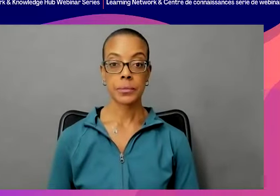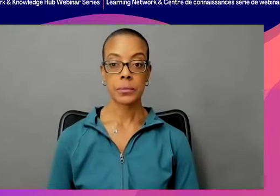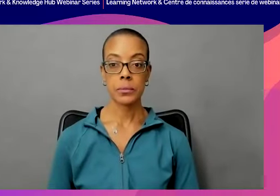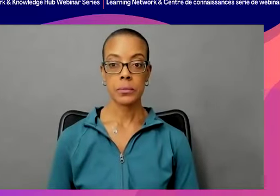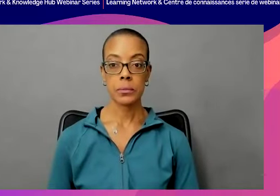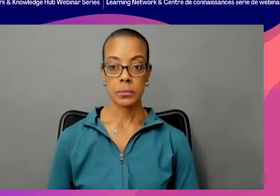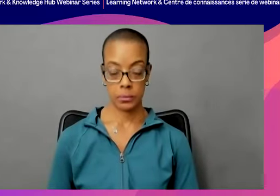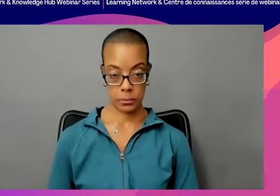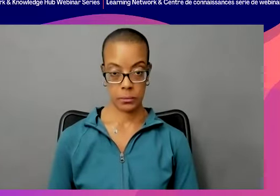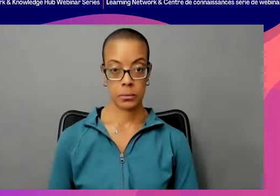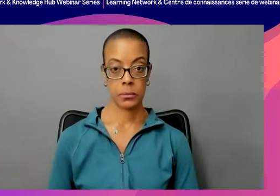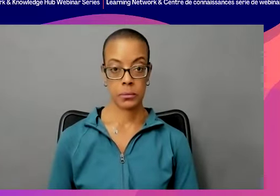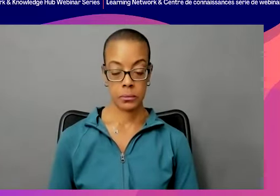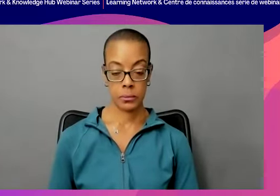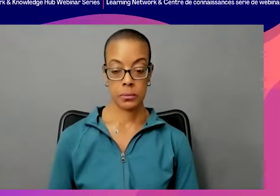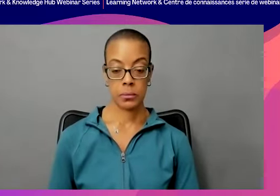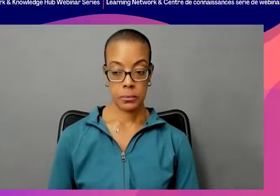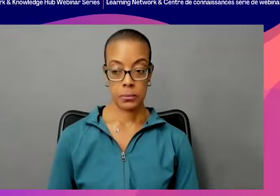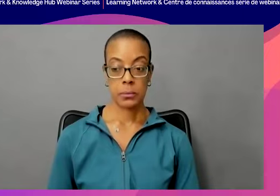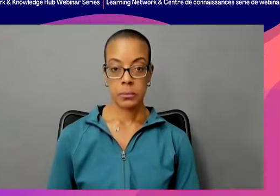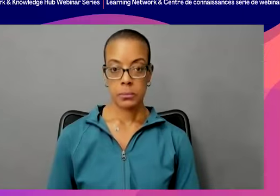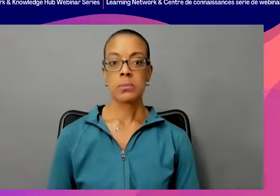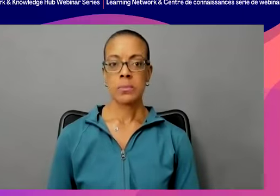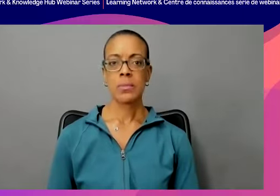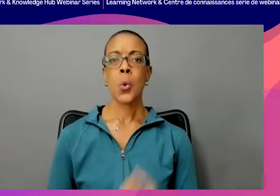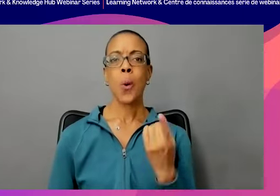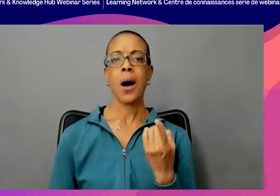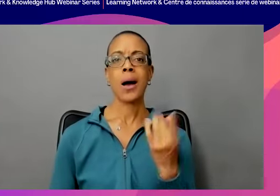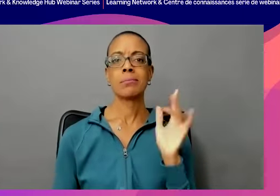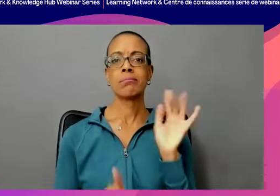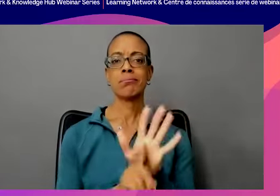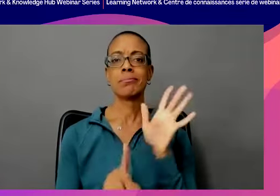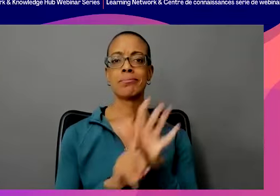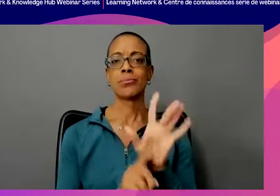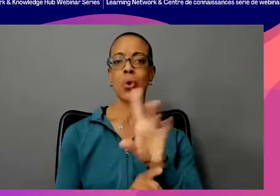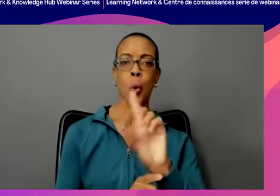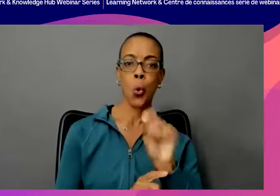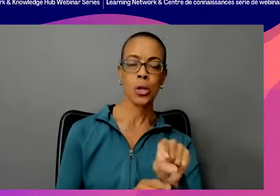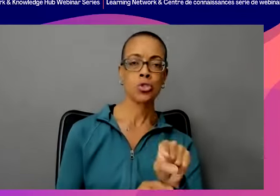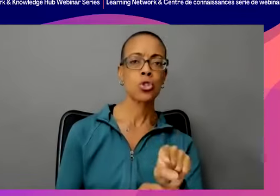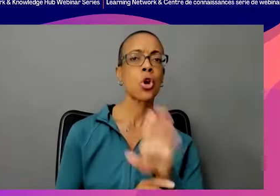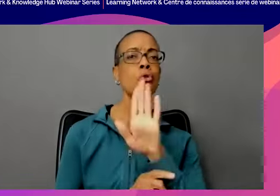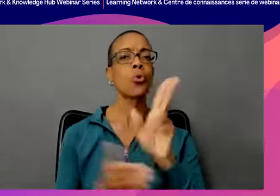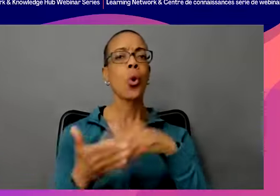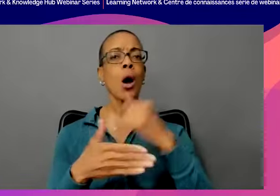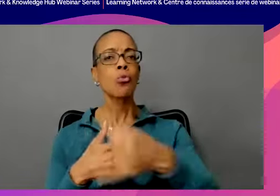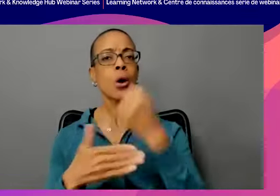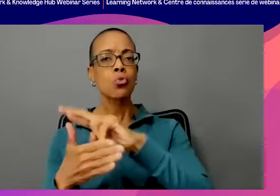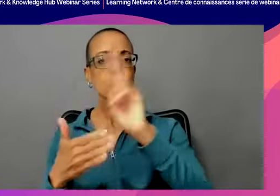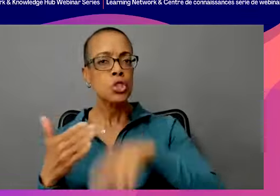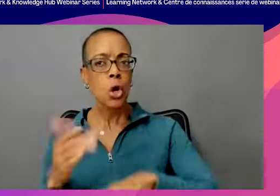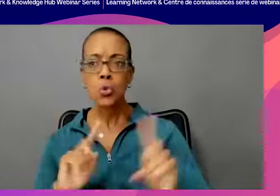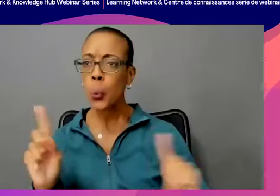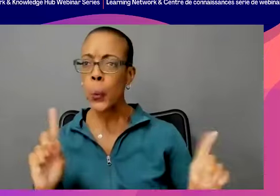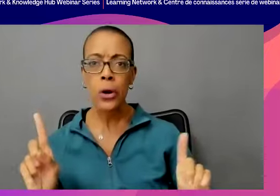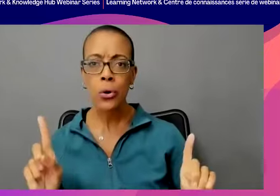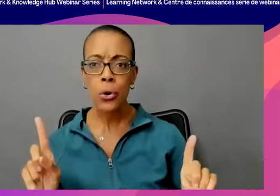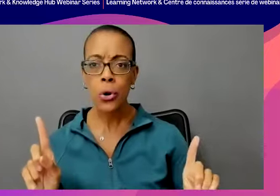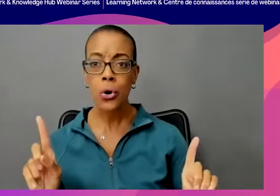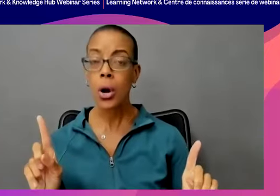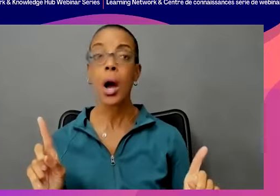But so one thing that folks kind of consistently asked was, where can they find your project findings? We'd be happy